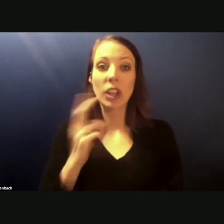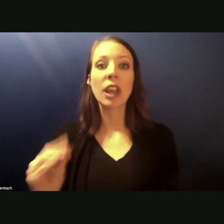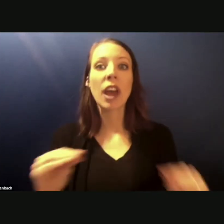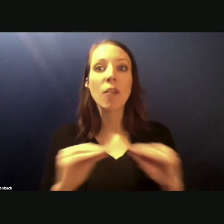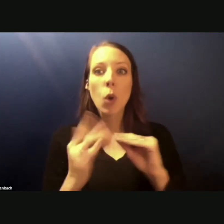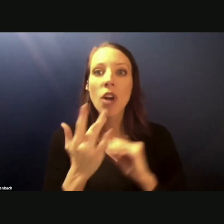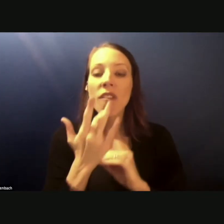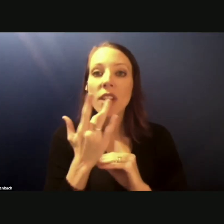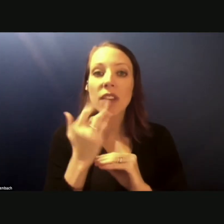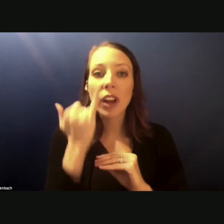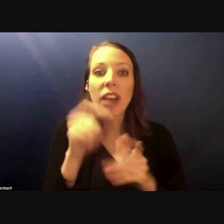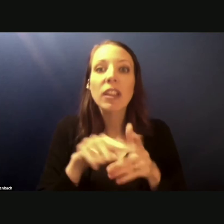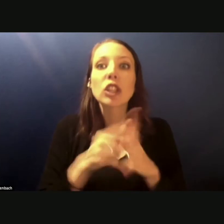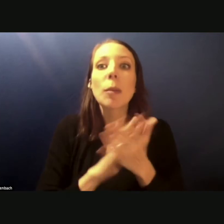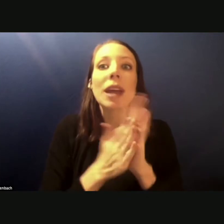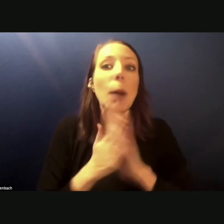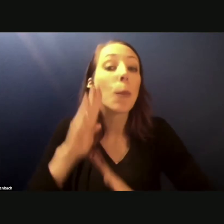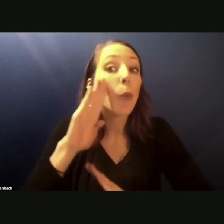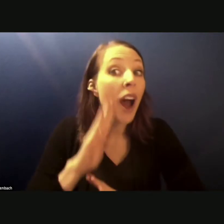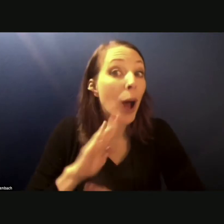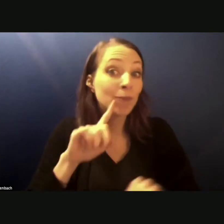flavor when they start to brown.